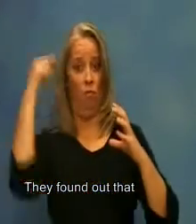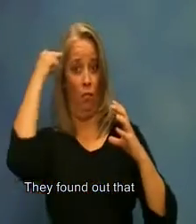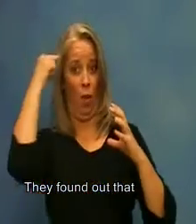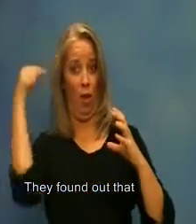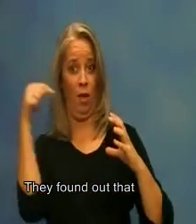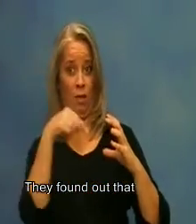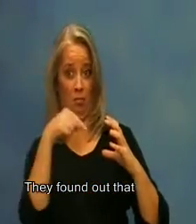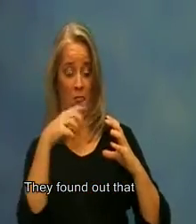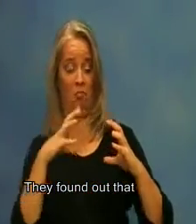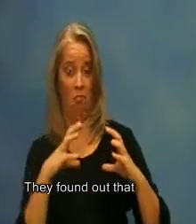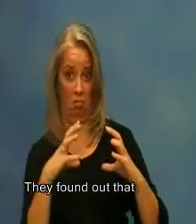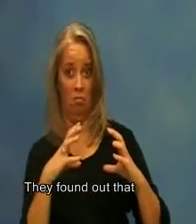They found out that